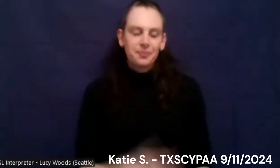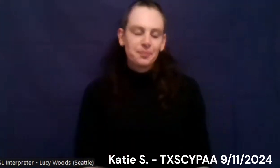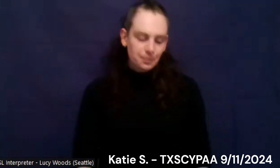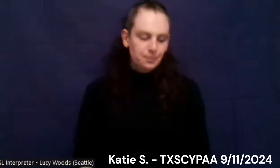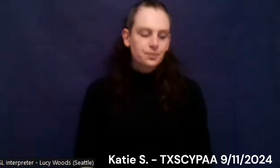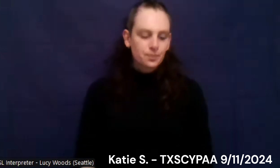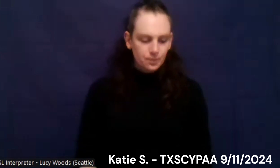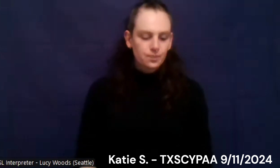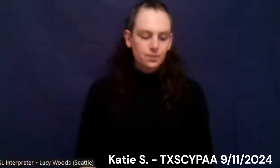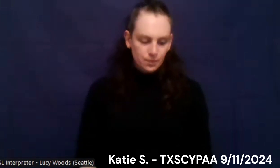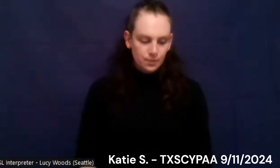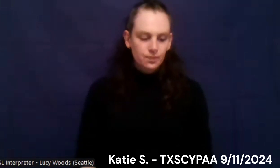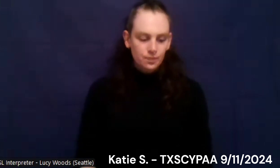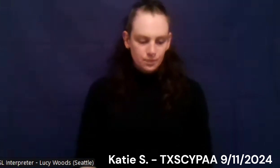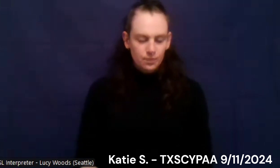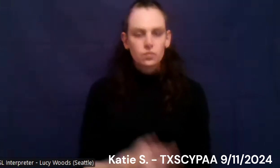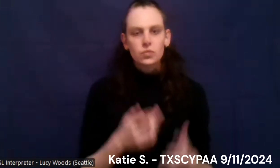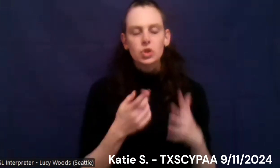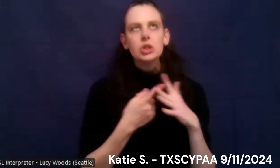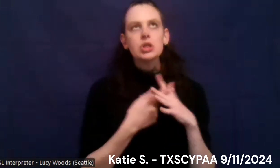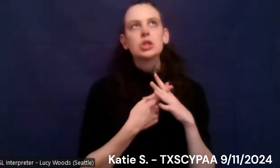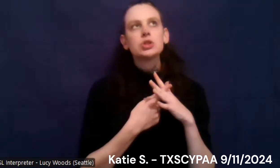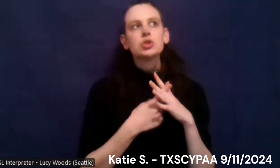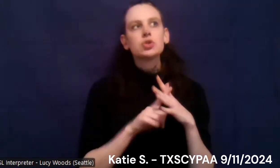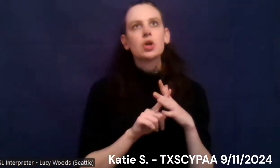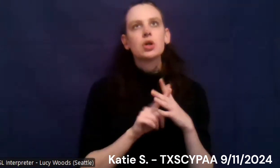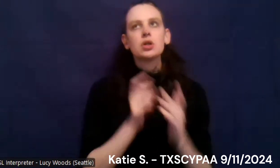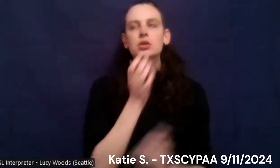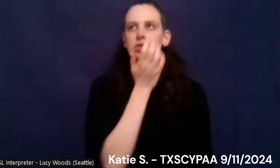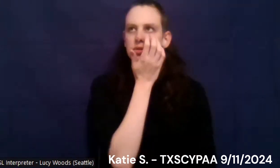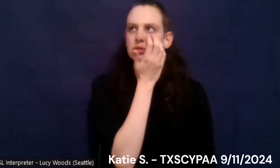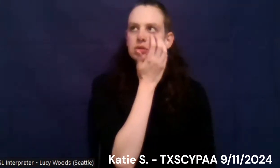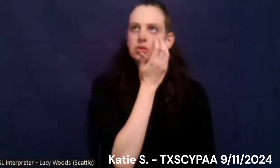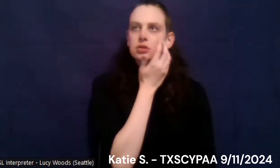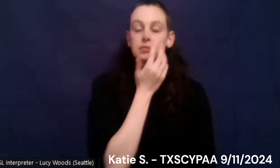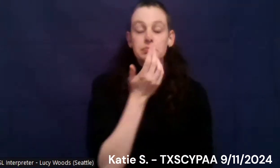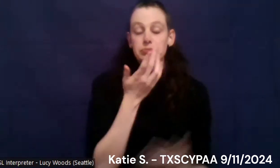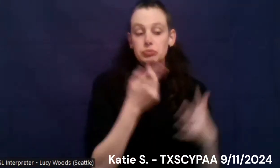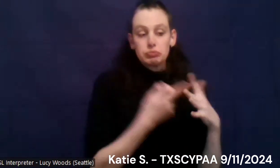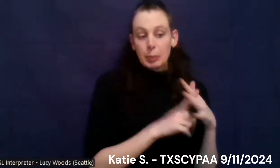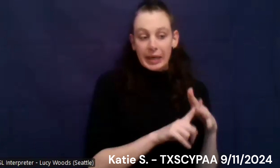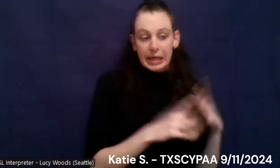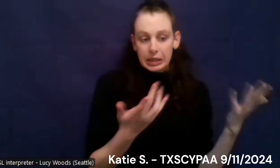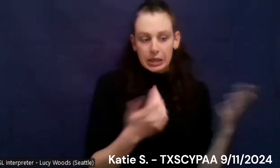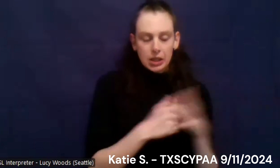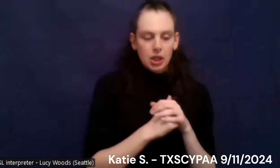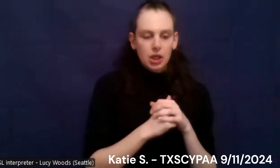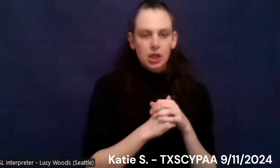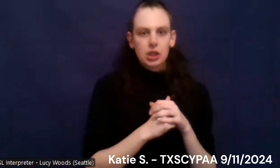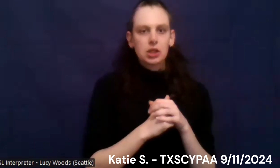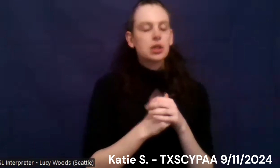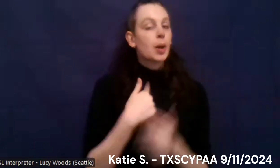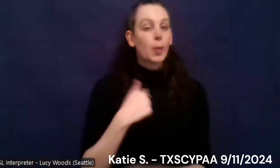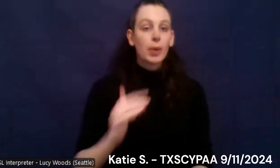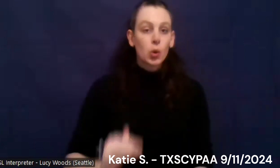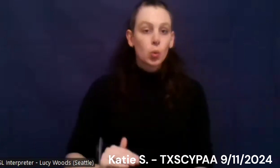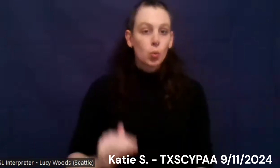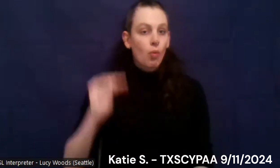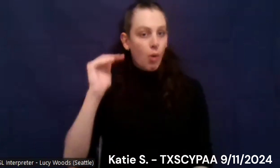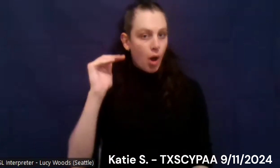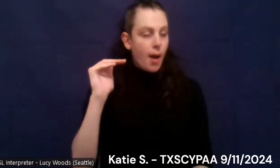So to kind of start off where one would the beginning, I grew up in a